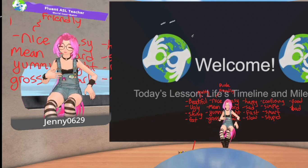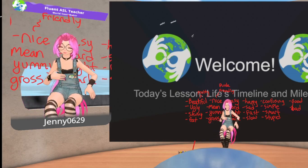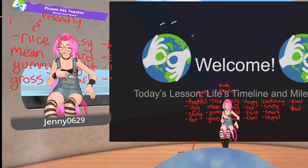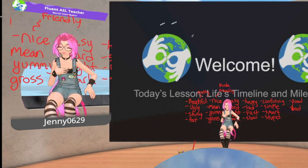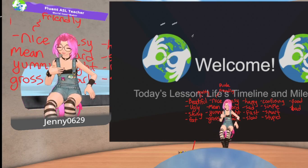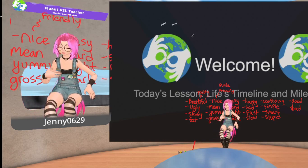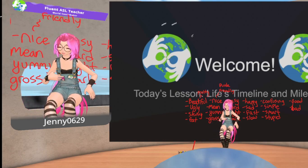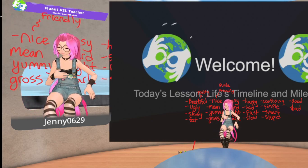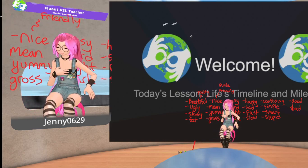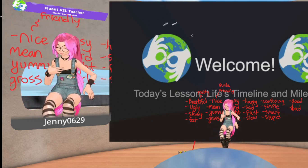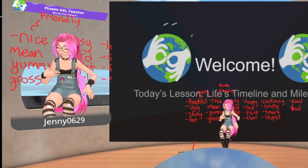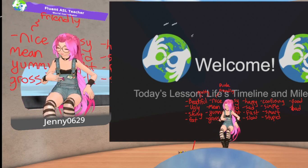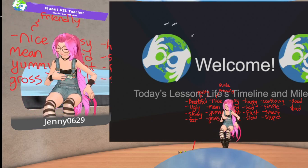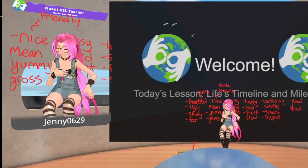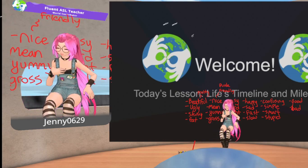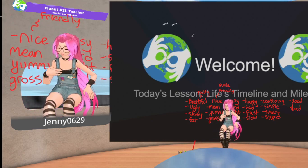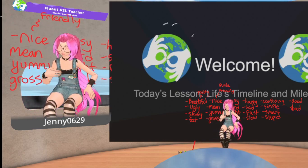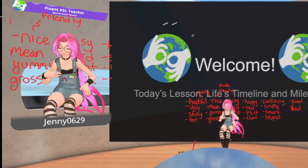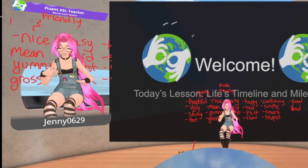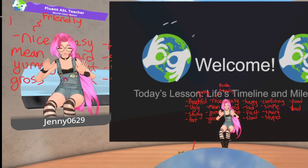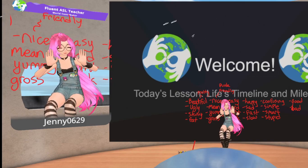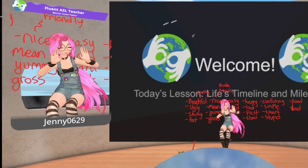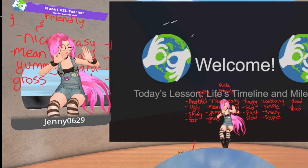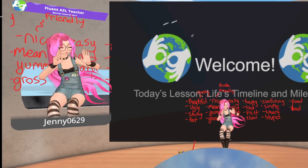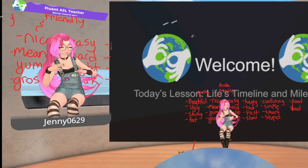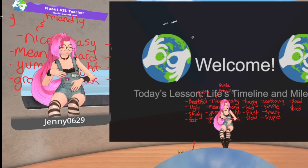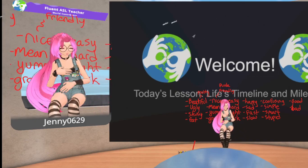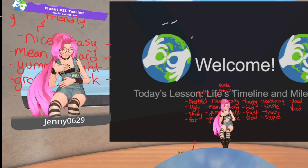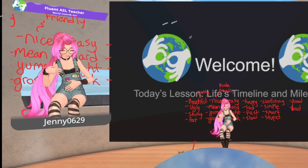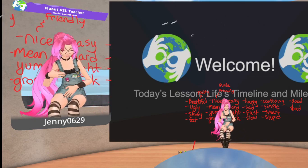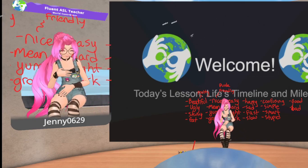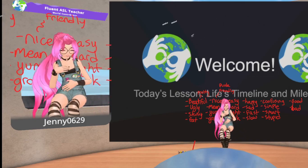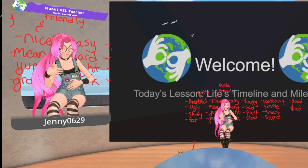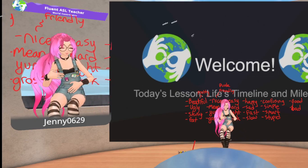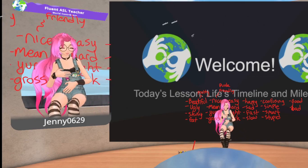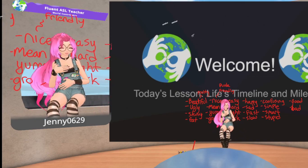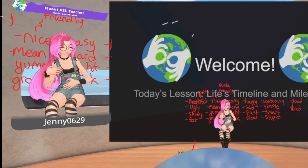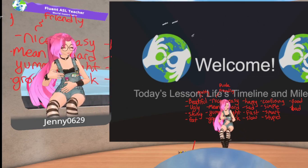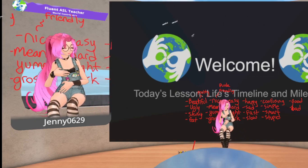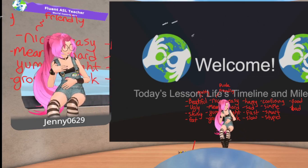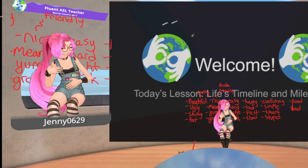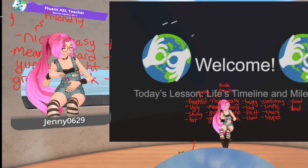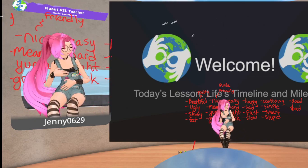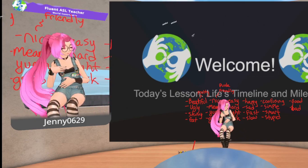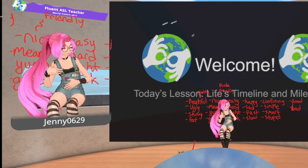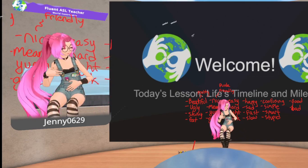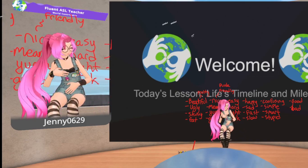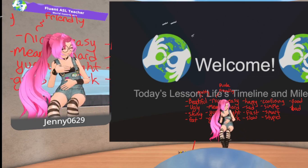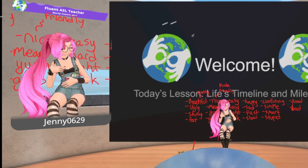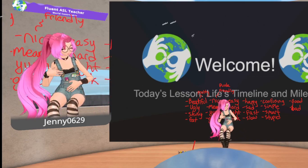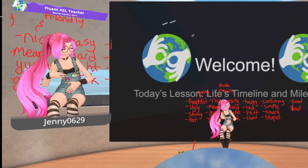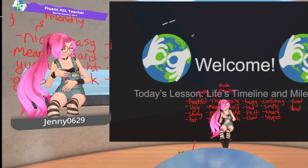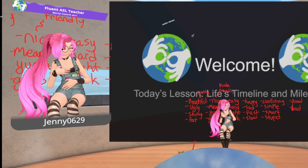please. Please. On your chest. And what if I have 2 hands? What is this?